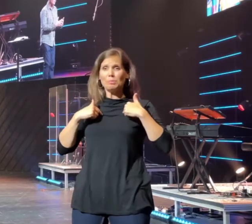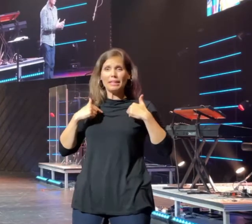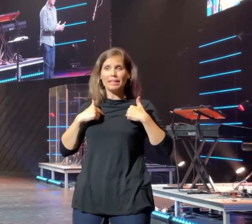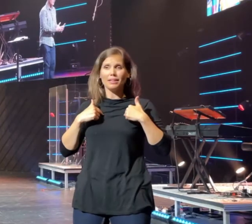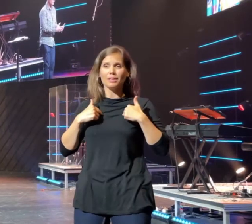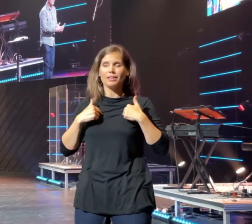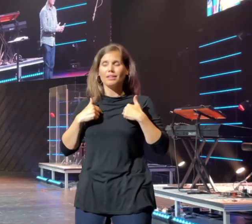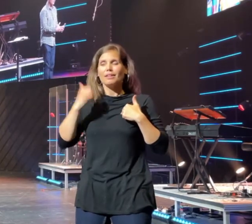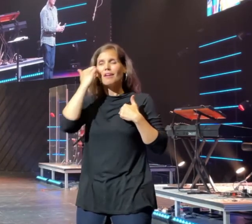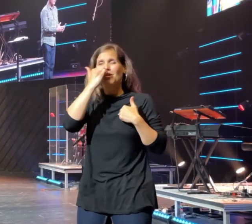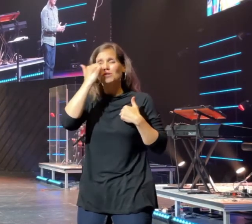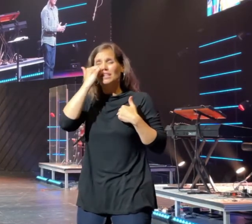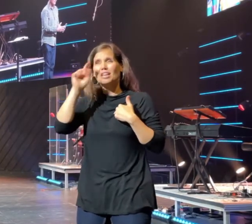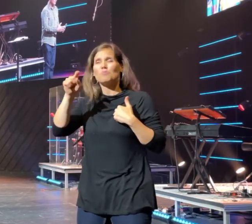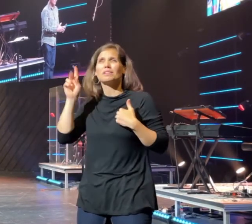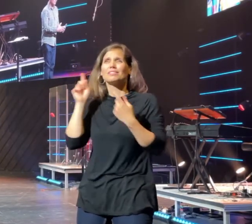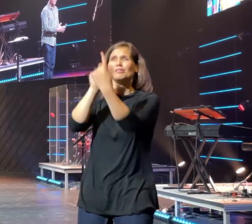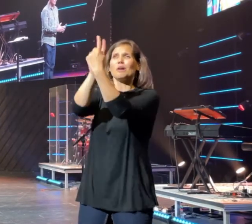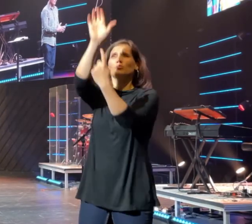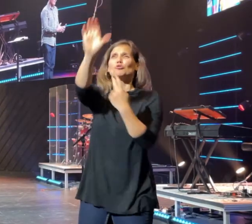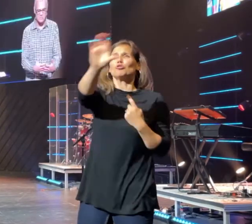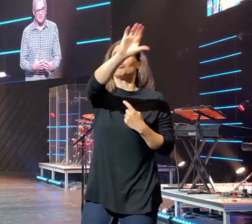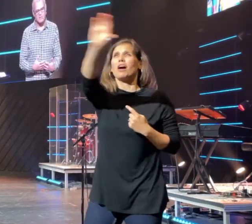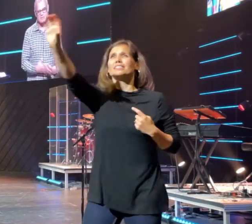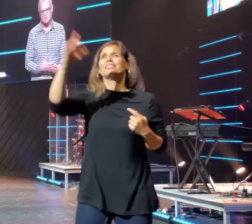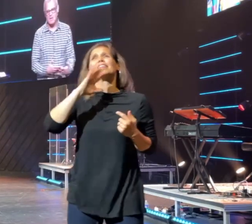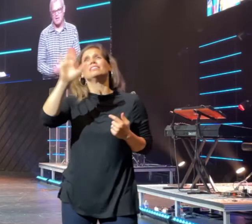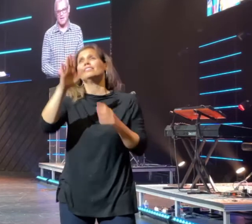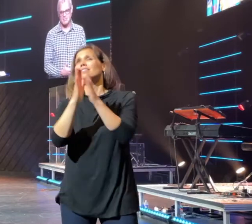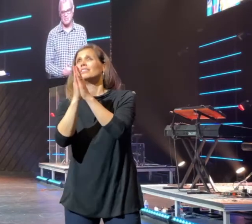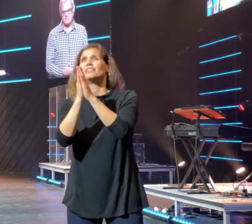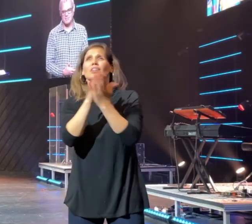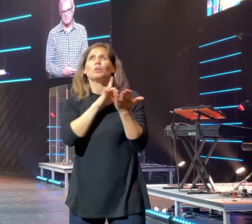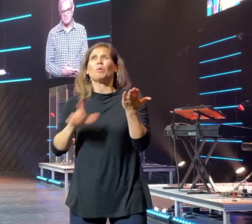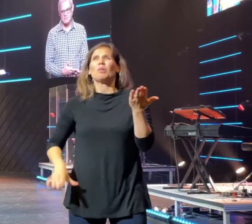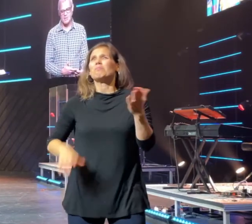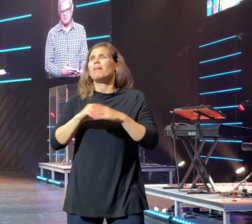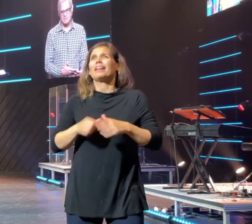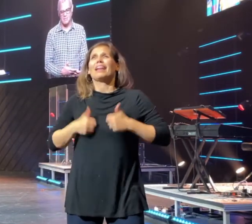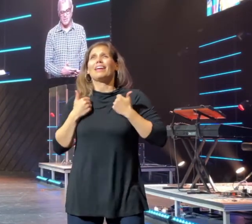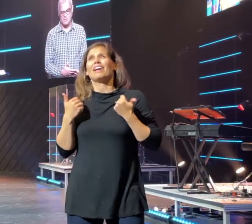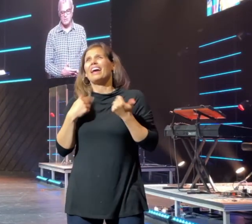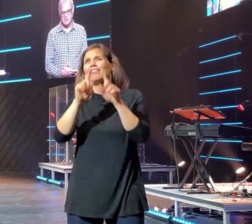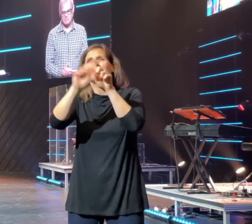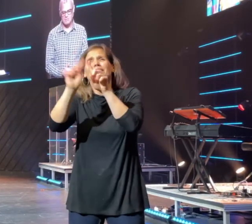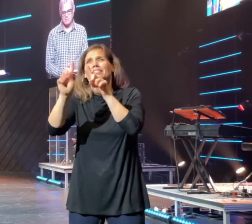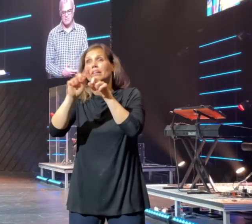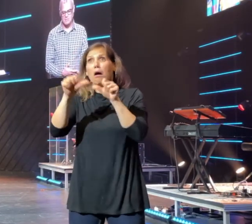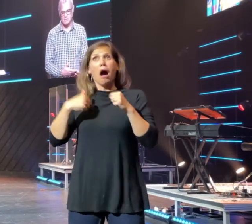to the cross and say, Lord, there's areas in my life, right? I'm a